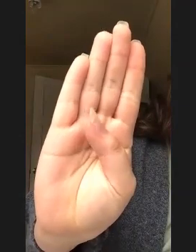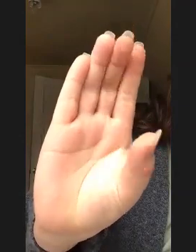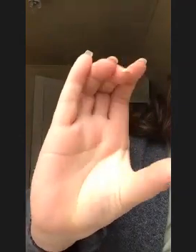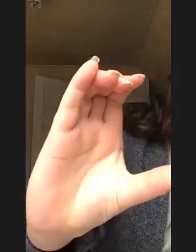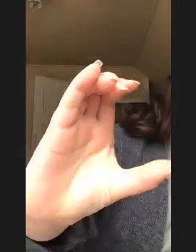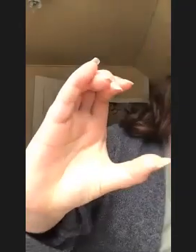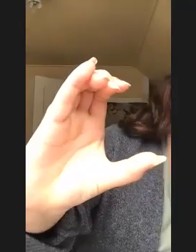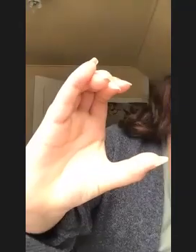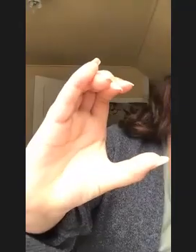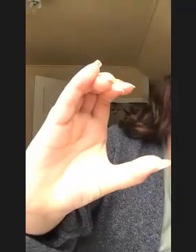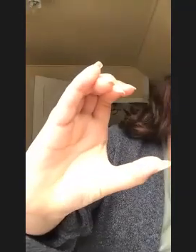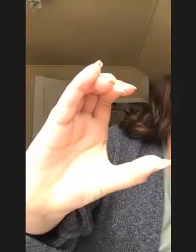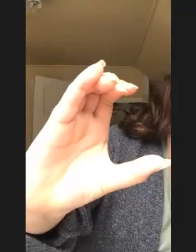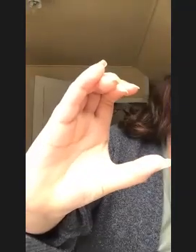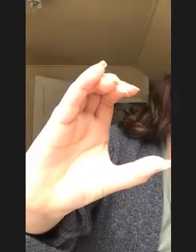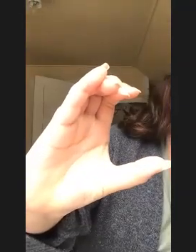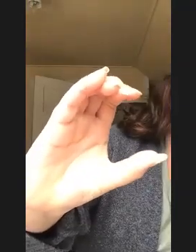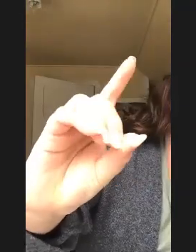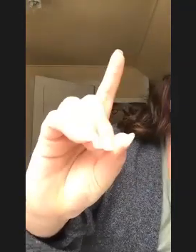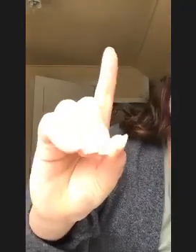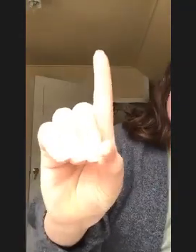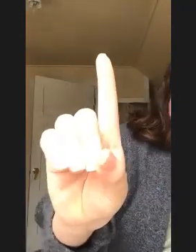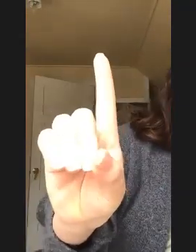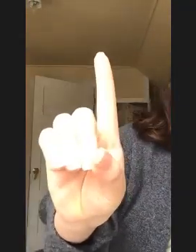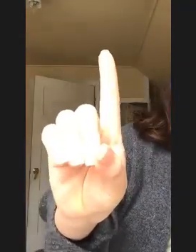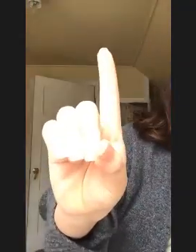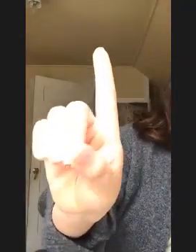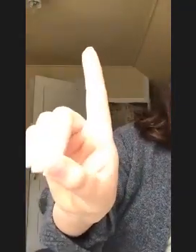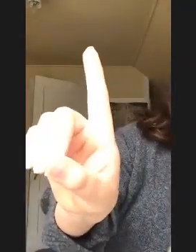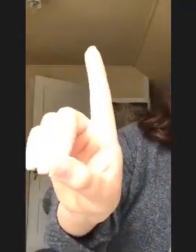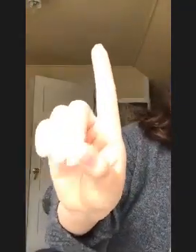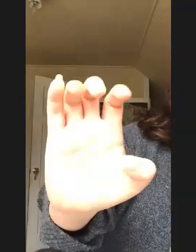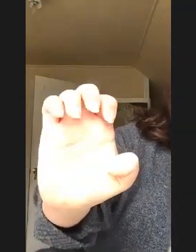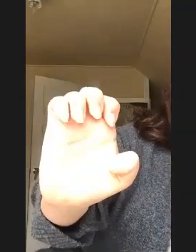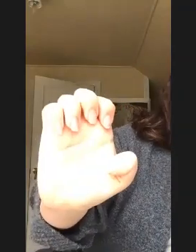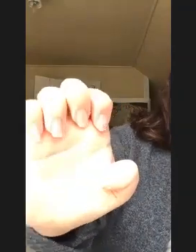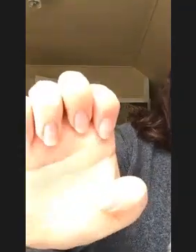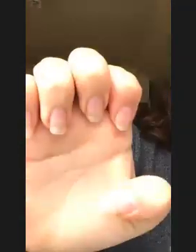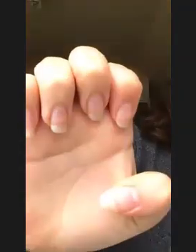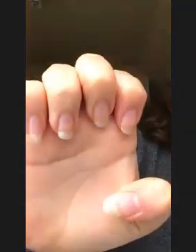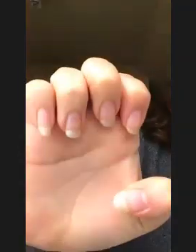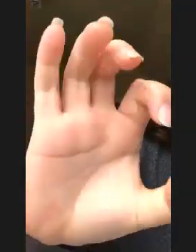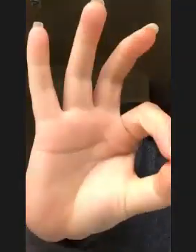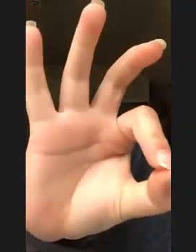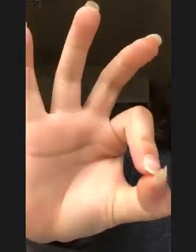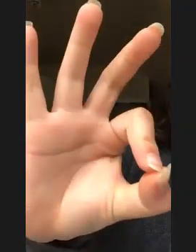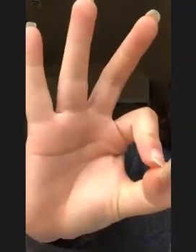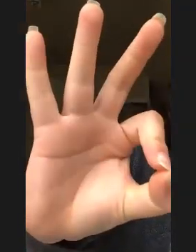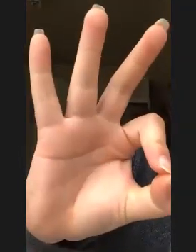C, D, E, F,